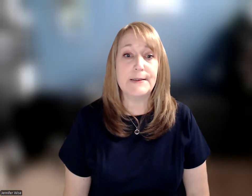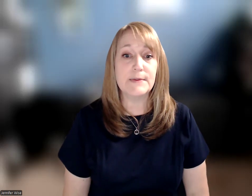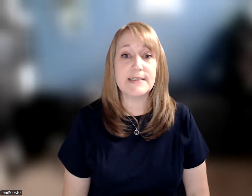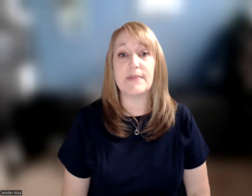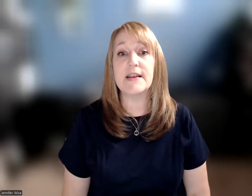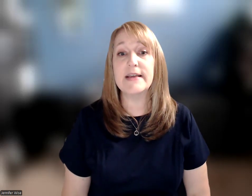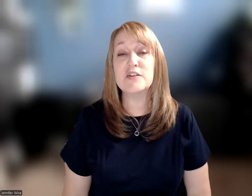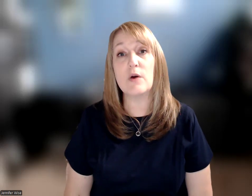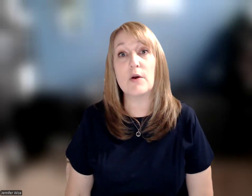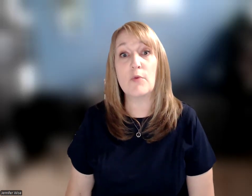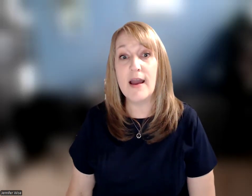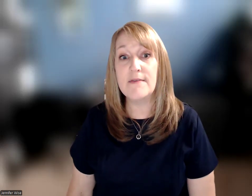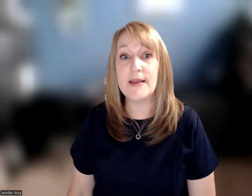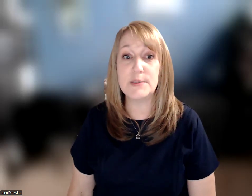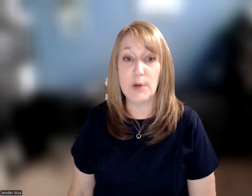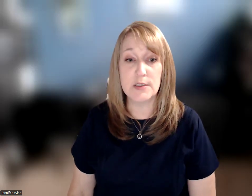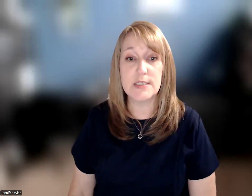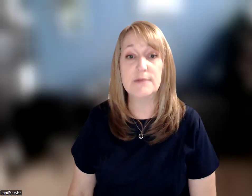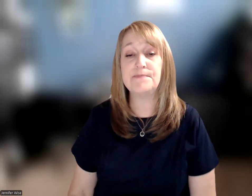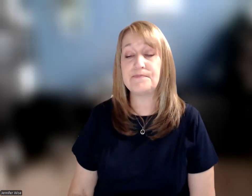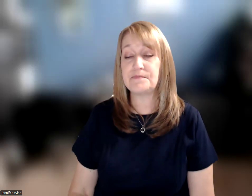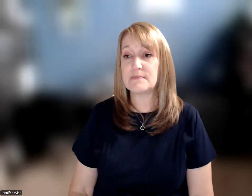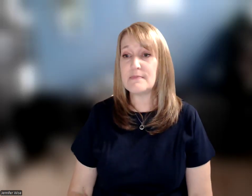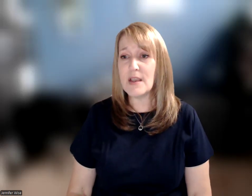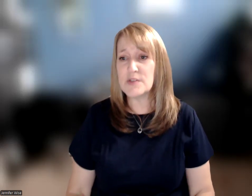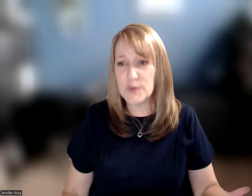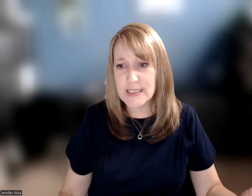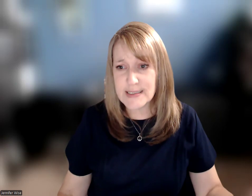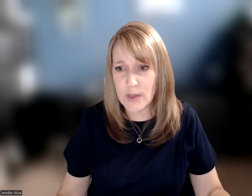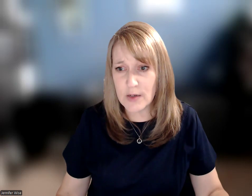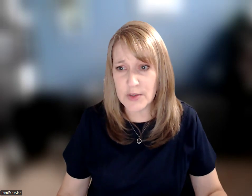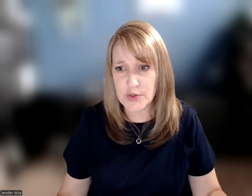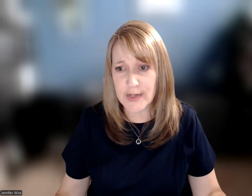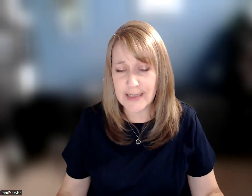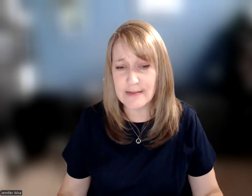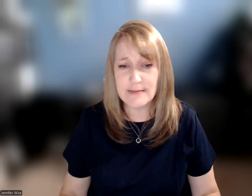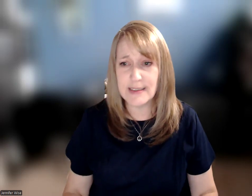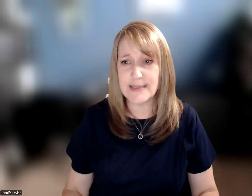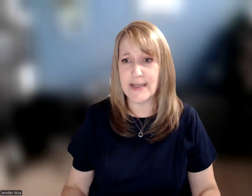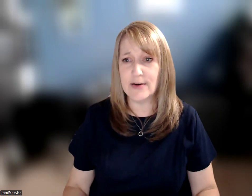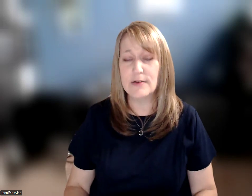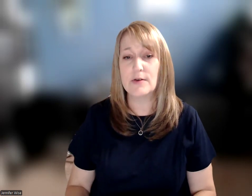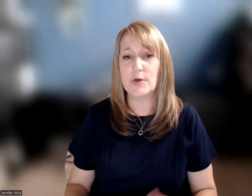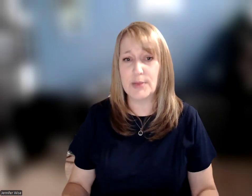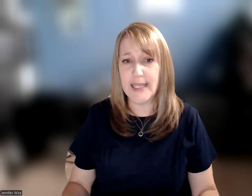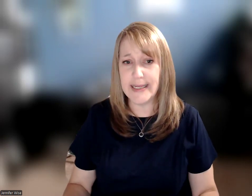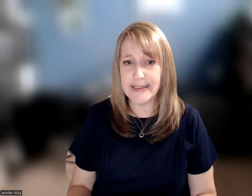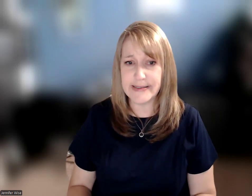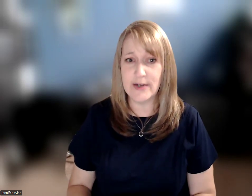Let's see. The next two are arrive and depart. So if you get somewhere or your train gets there or your plane gets there,